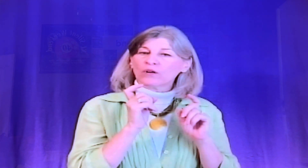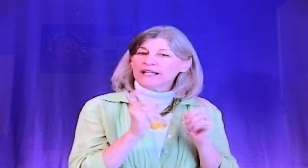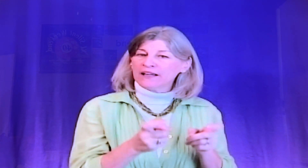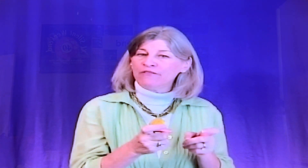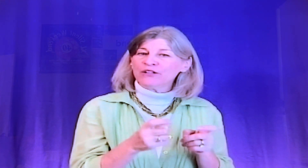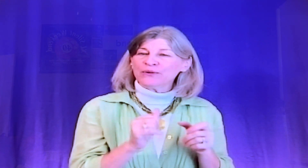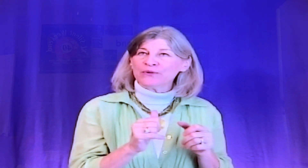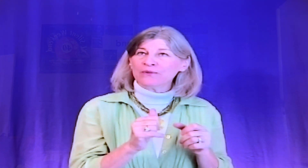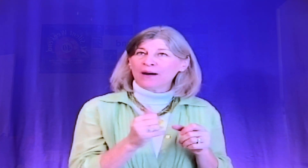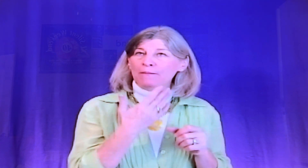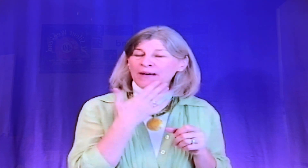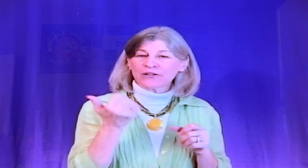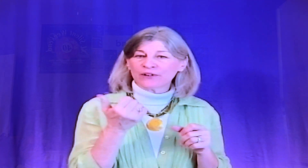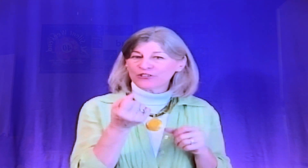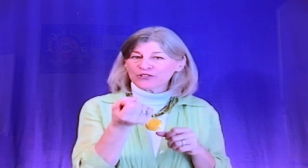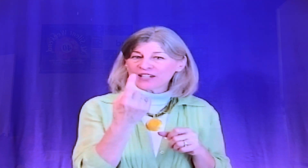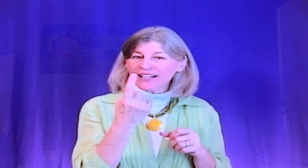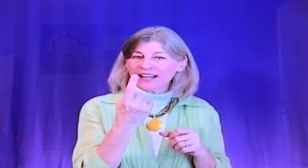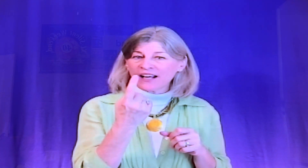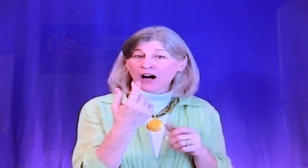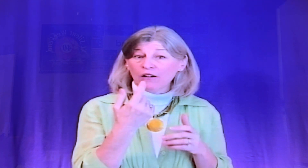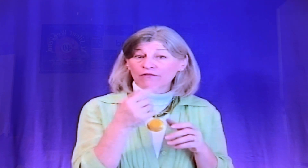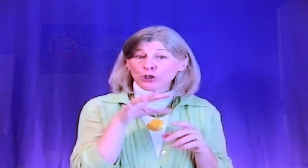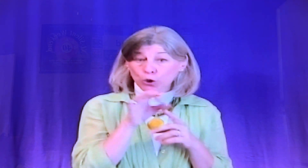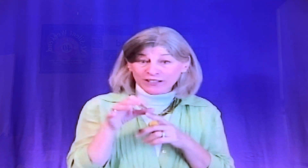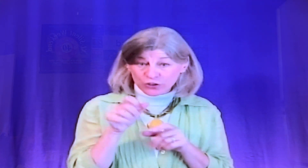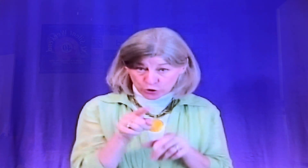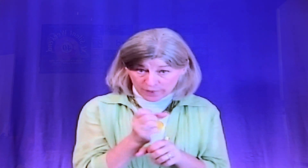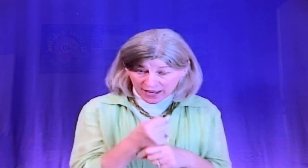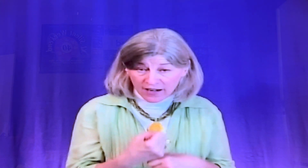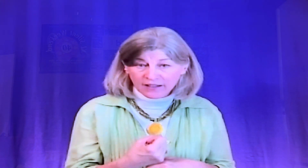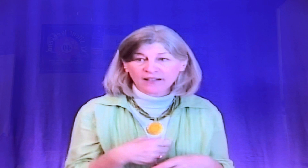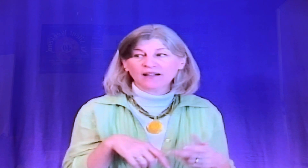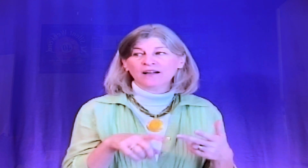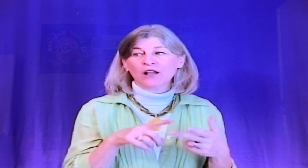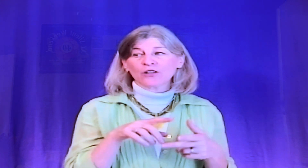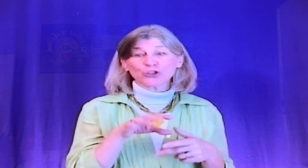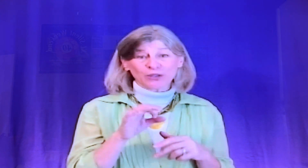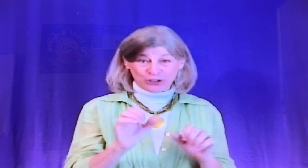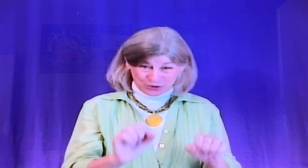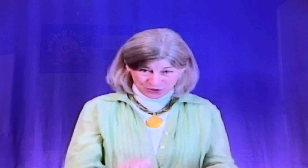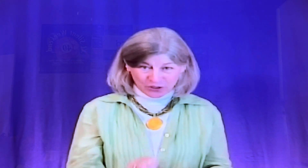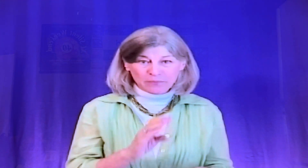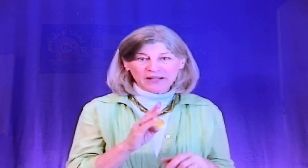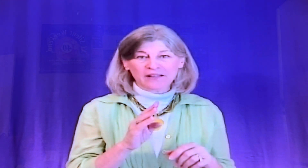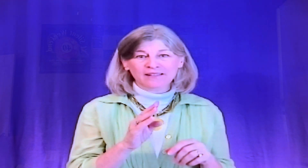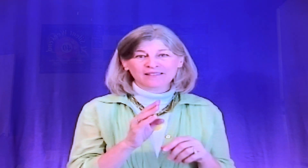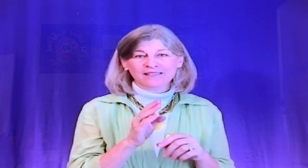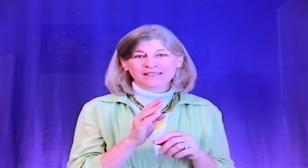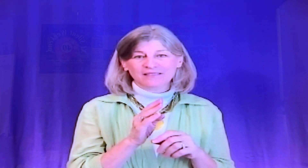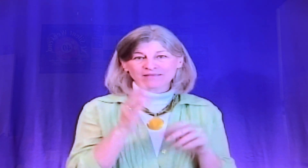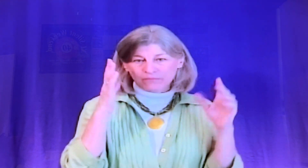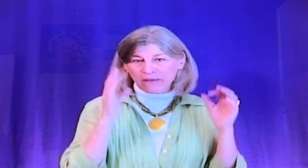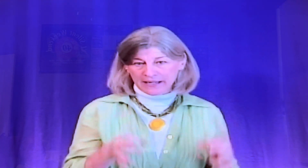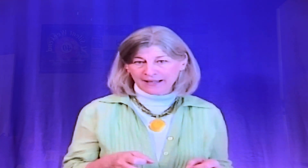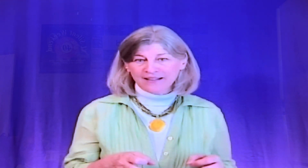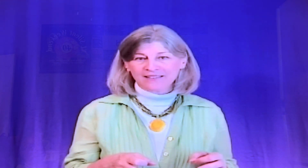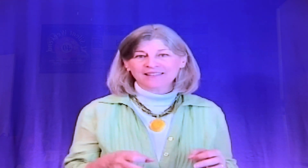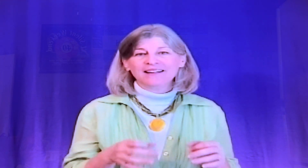give you a better understanding of the choices you make, the choices you could be making,